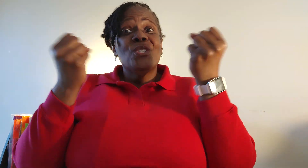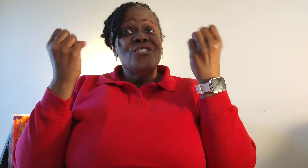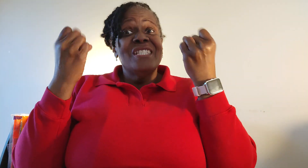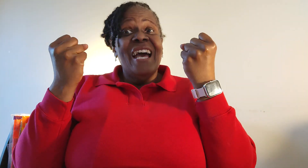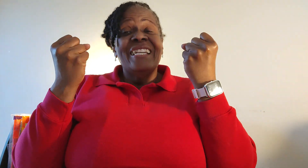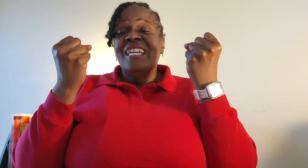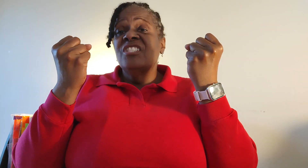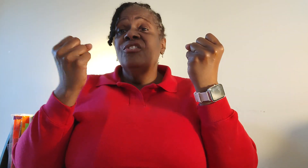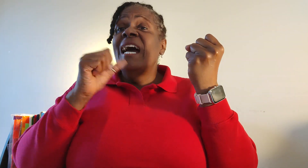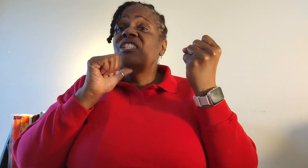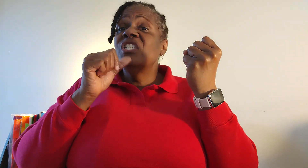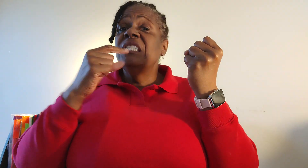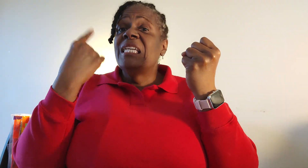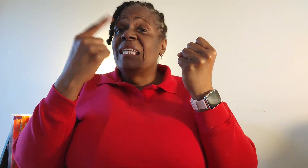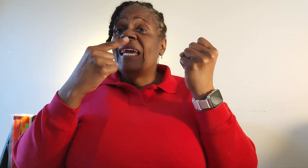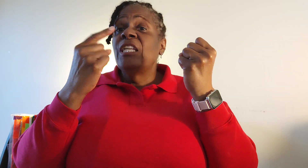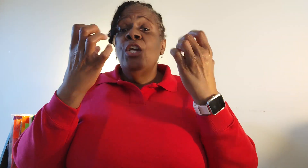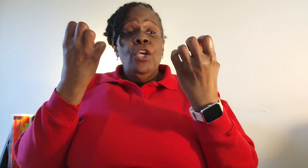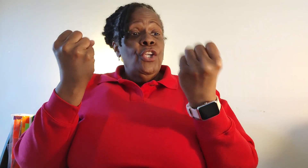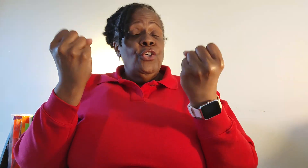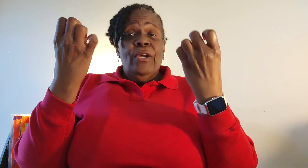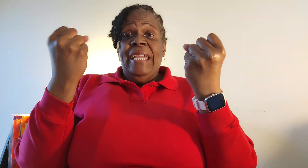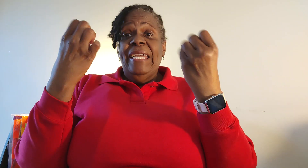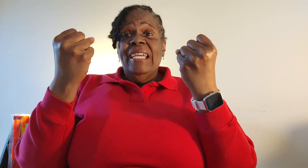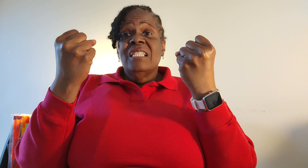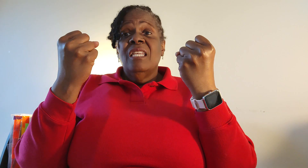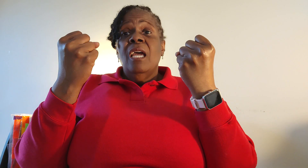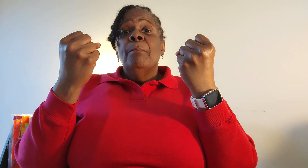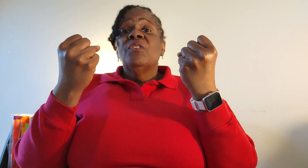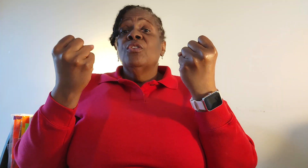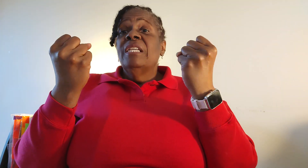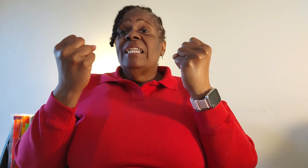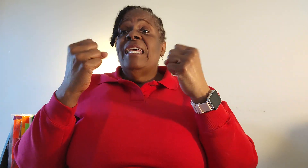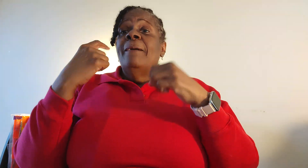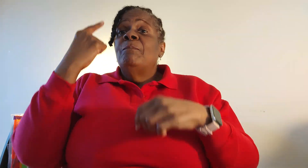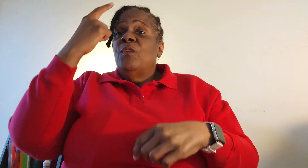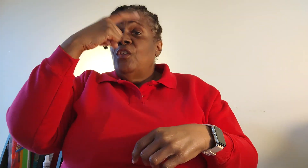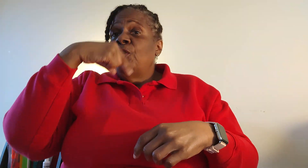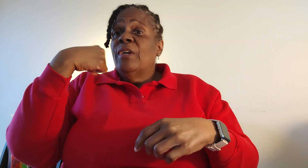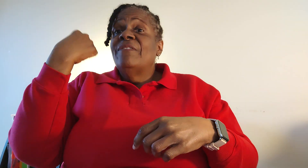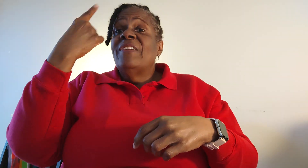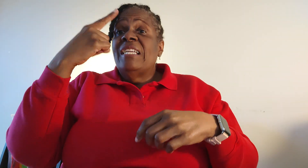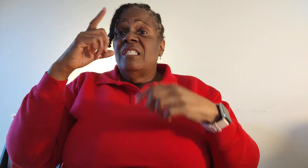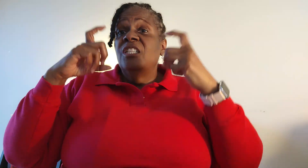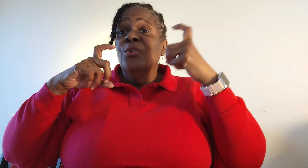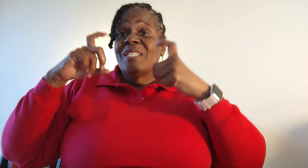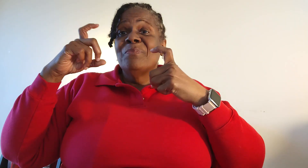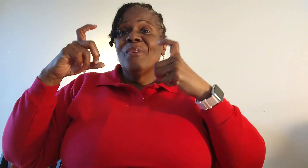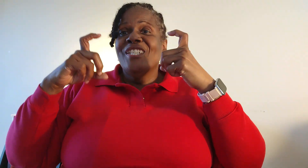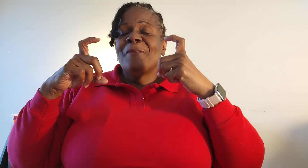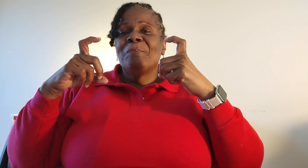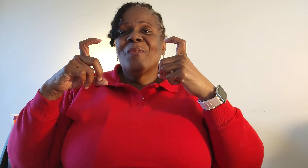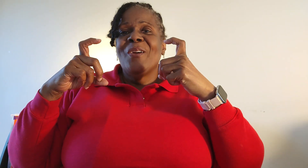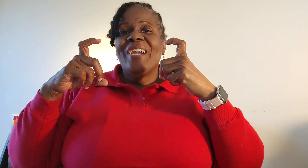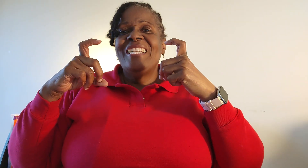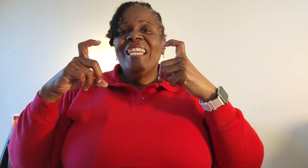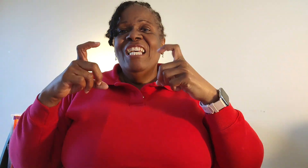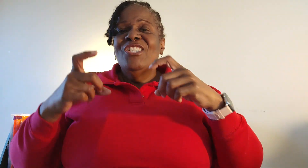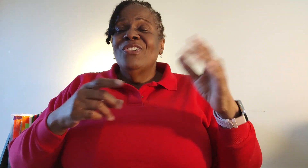you're signing, because they're not just looking at your hands, but they're looking at your face and your expression. All right? So let's